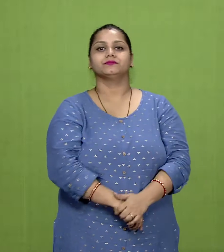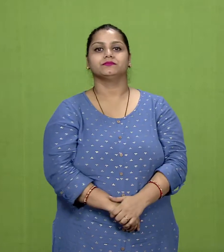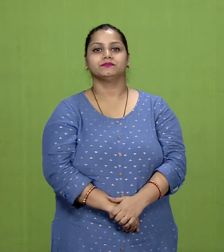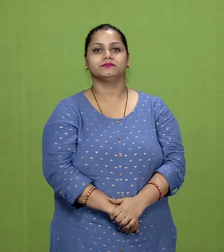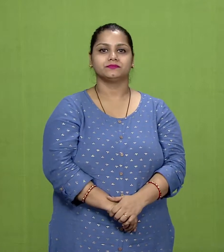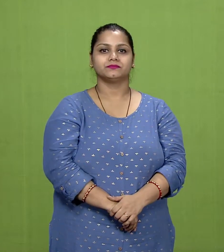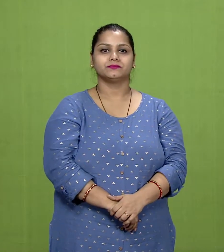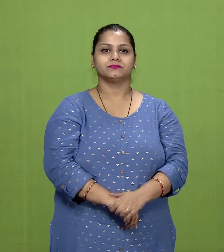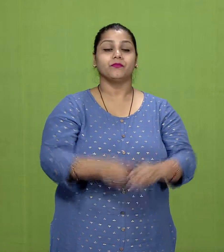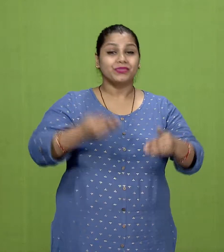to